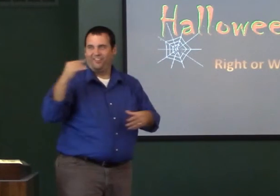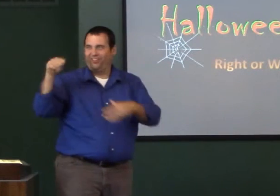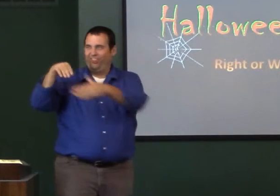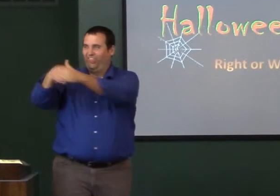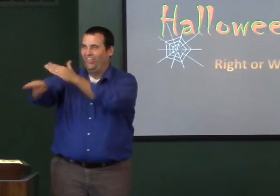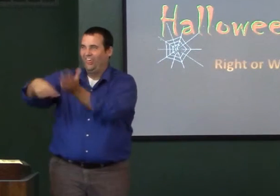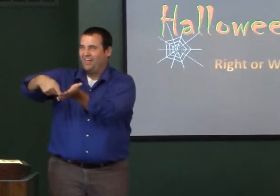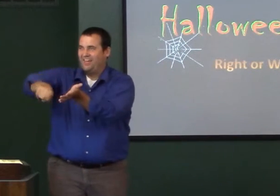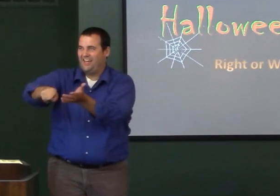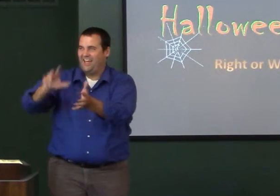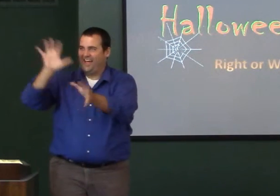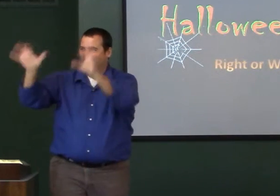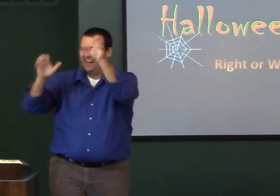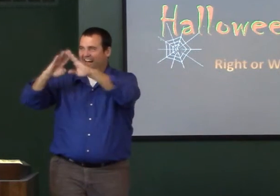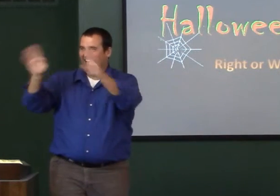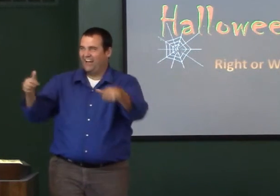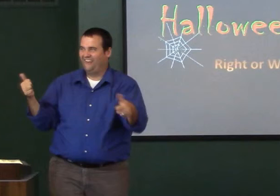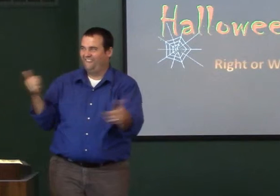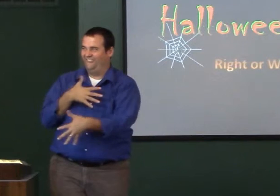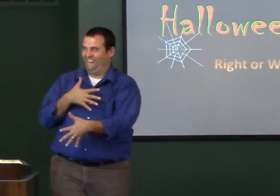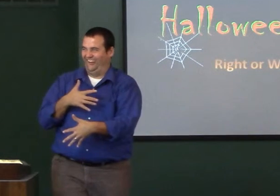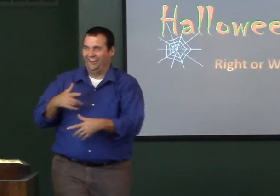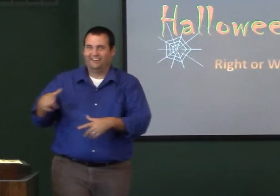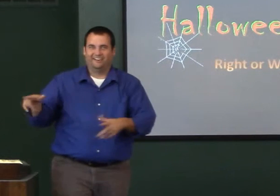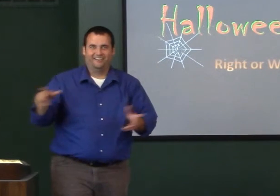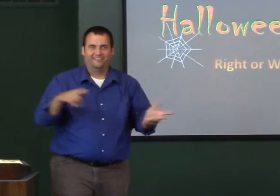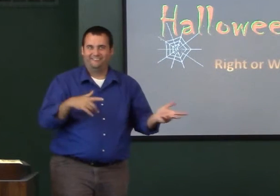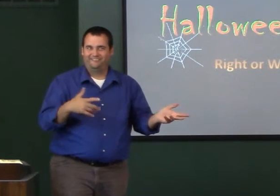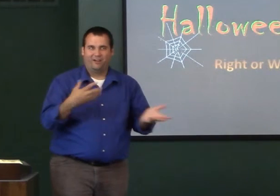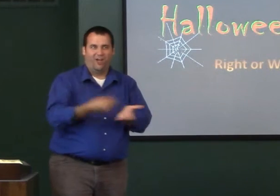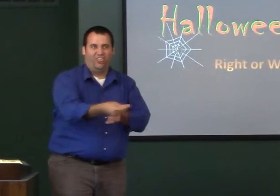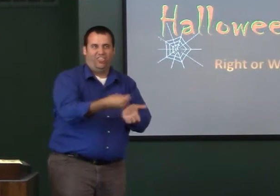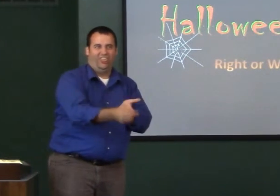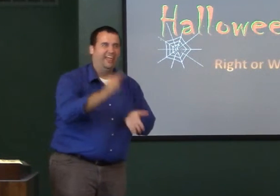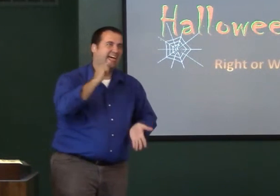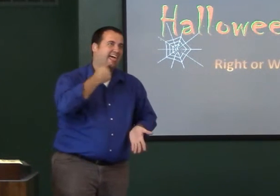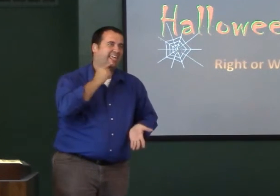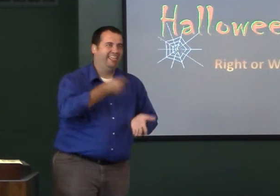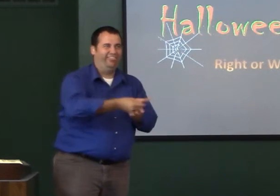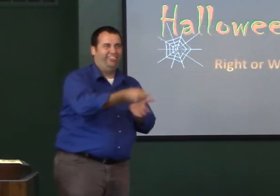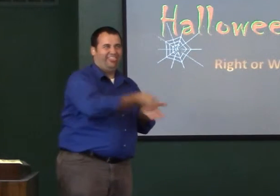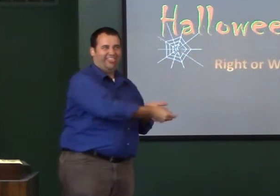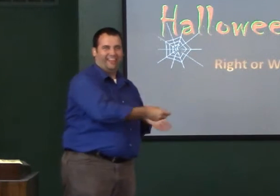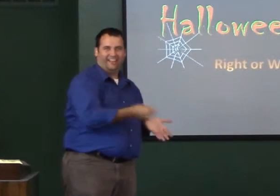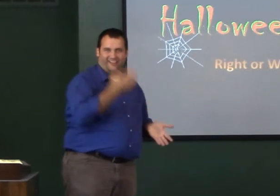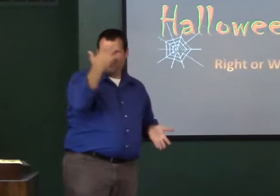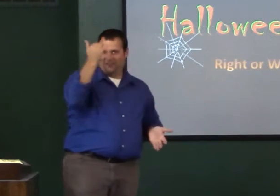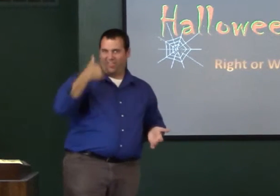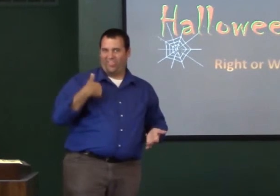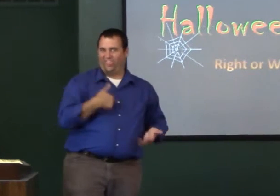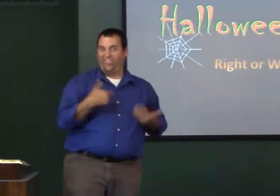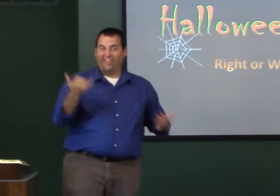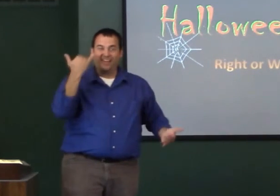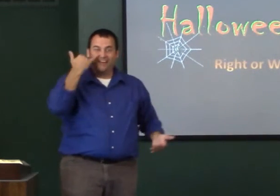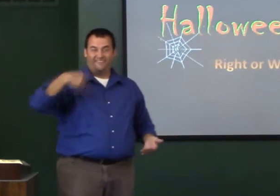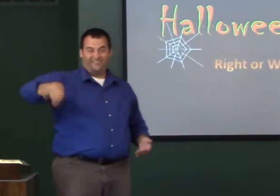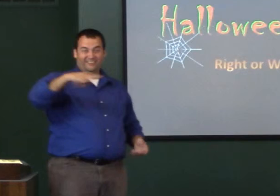and most like we to pay to be scared and pay to go to those houses and like spend money, a lot of